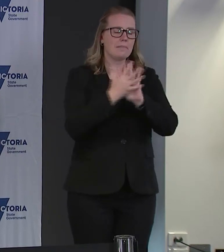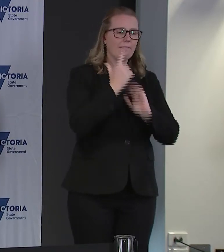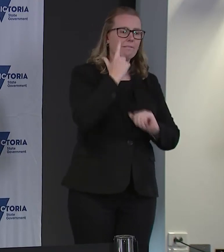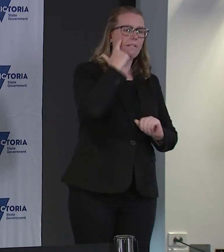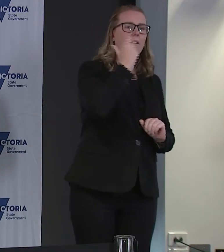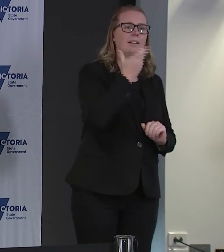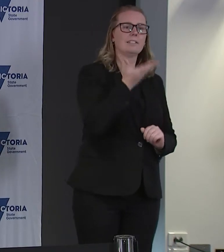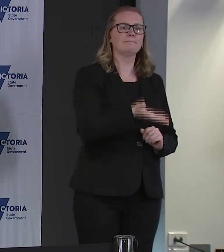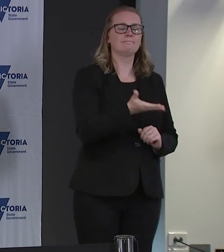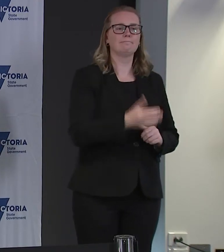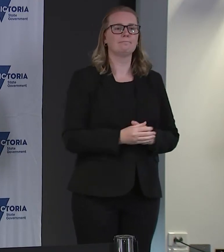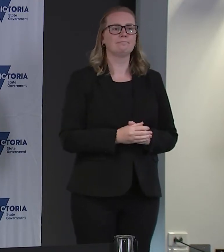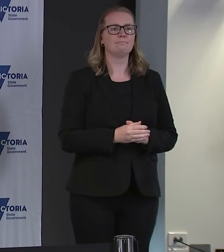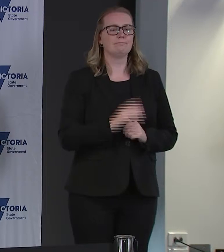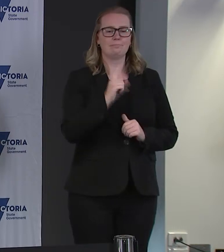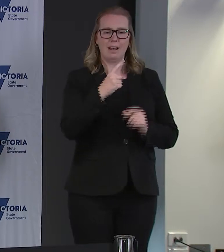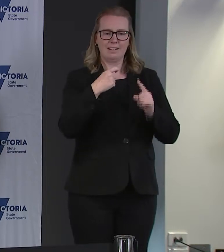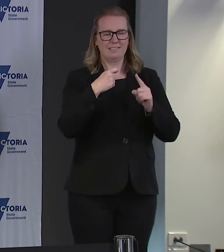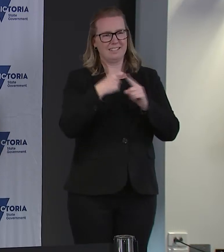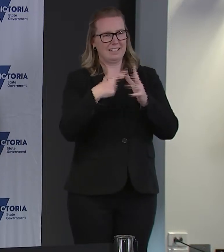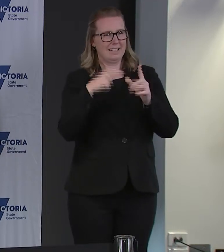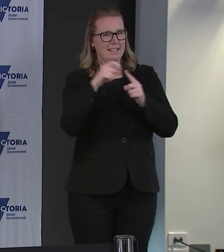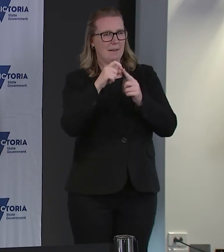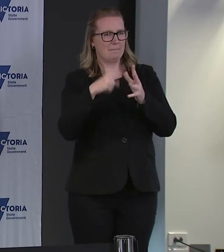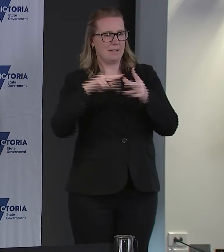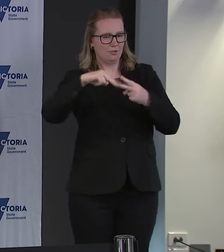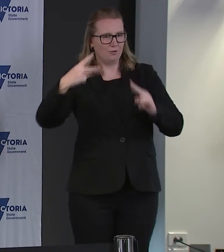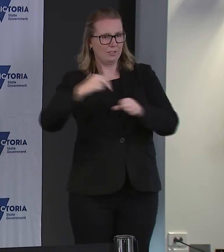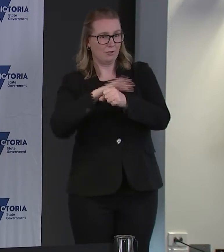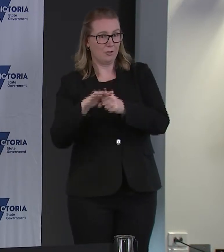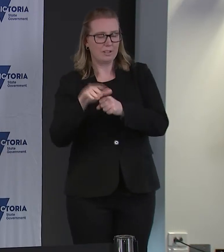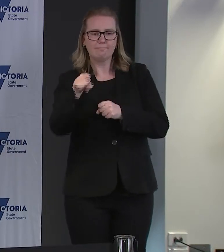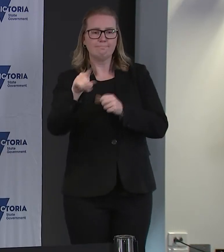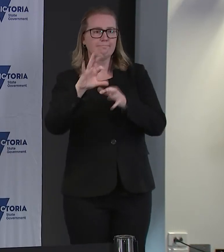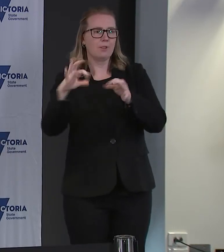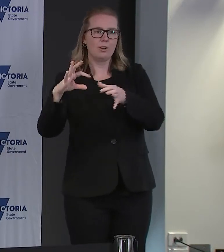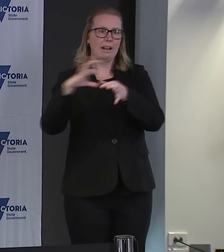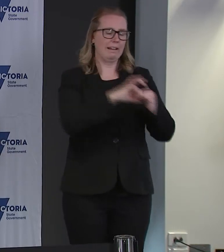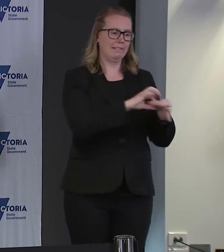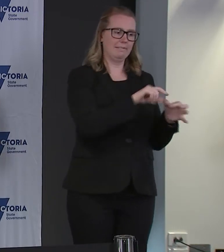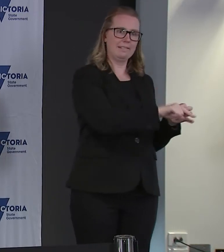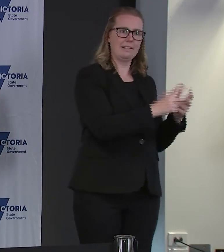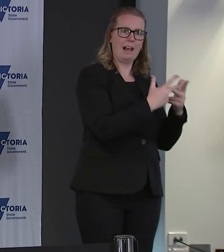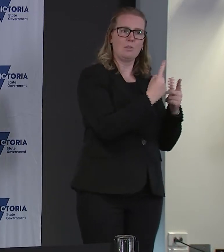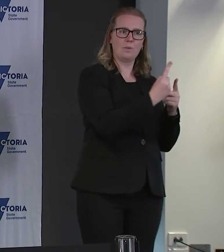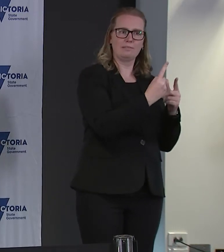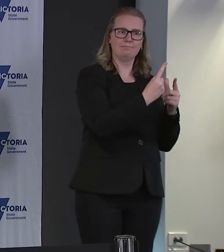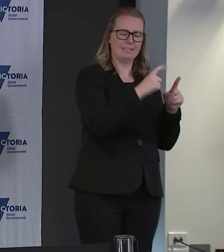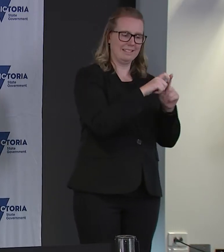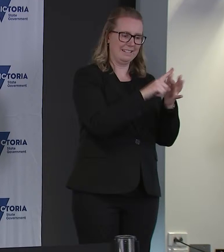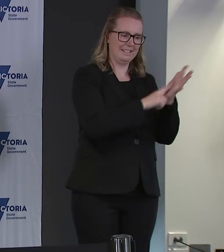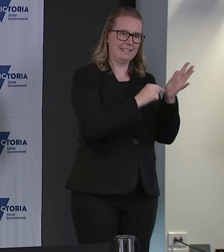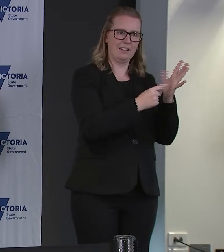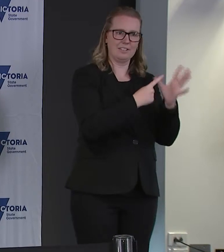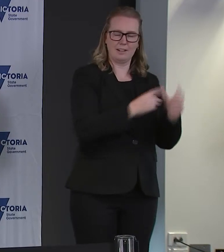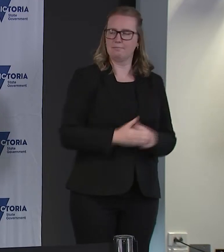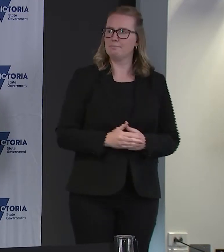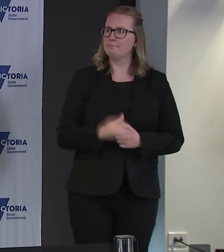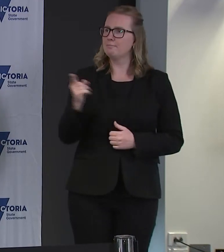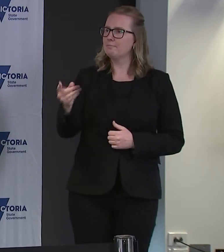that the current Kappa outbreak in Melbourne is linked to this small cluster of Delta infections. Sorry, Professor, do you